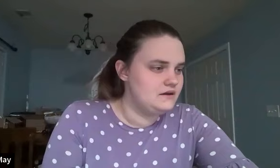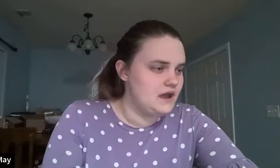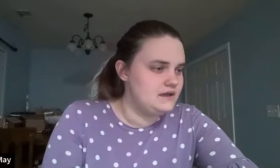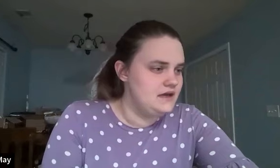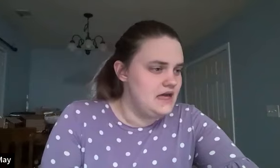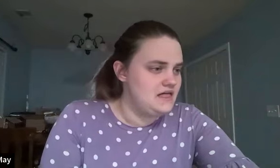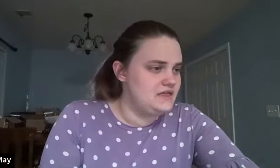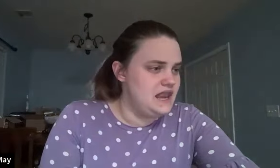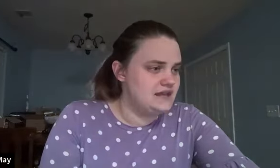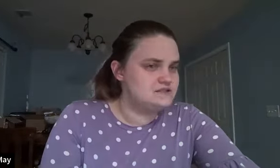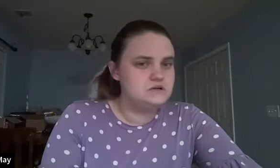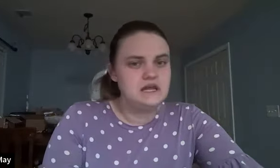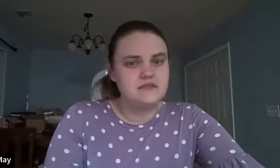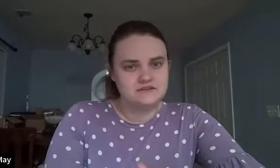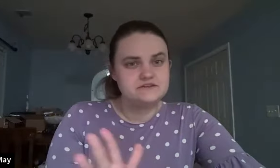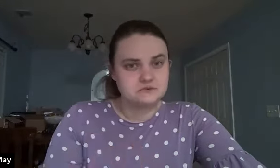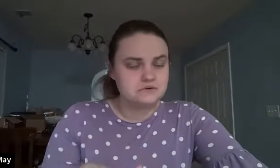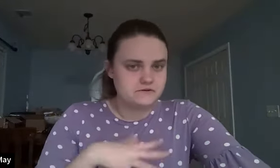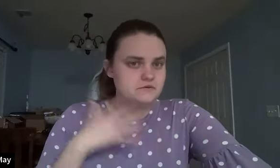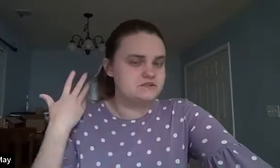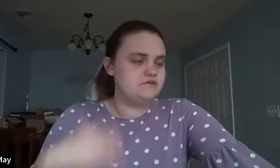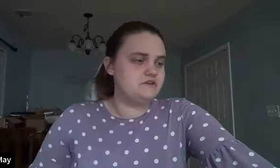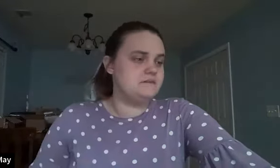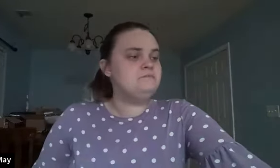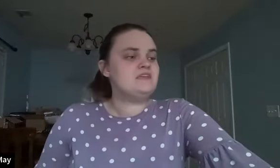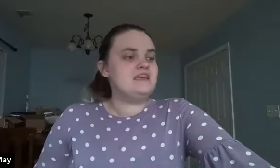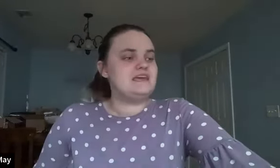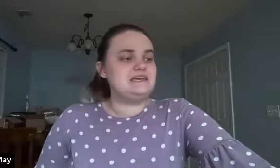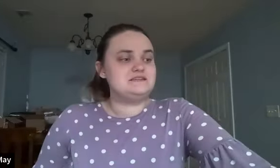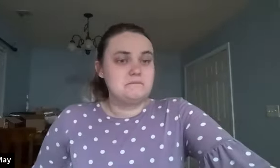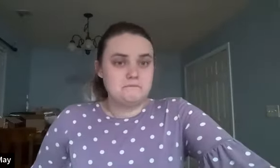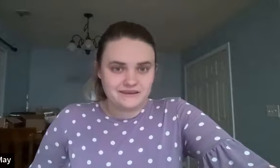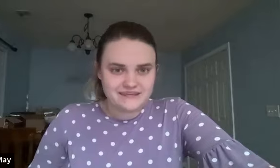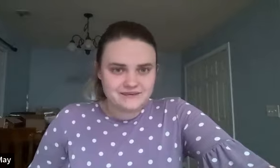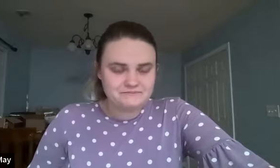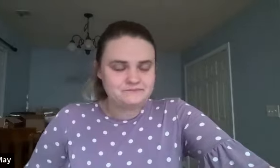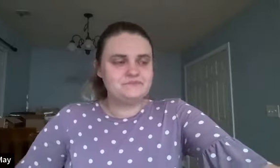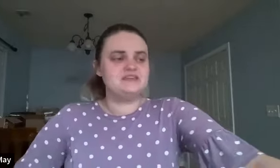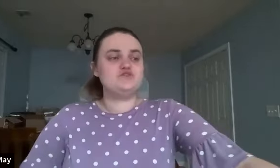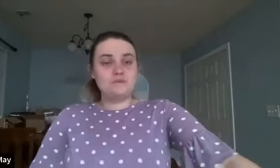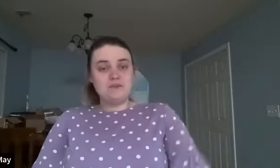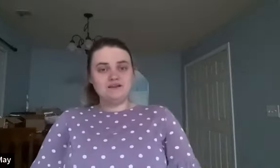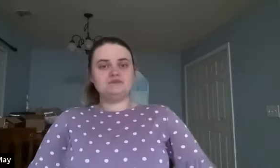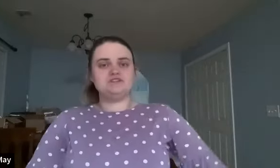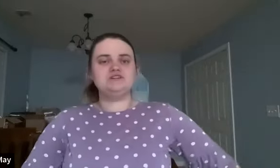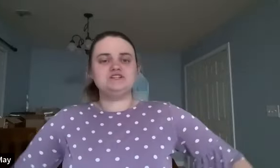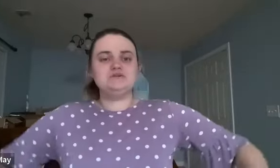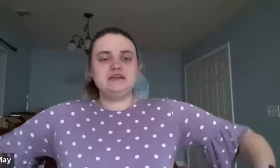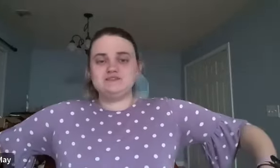Okay, the next one, and then after this, we'll review the ones we've done, is monkey. And so for monkey, what you're going to do is what